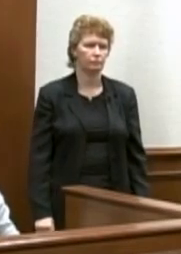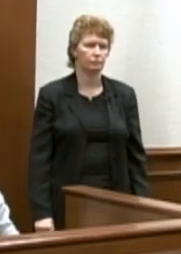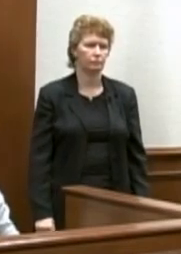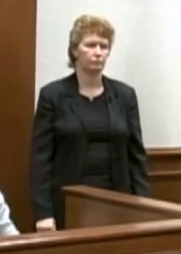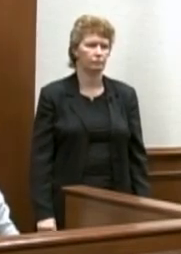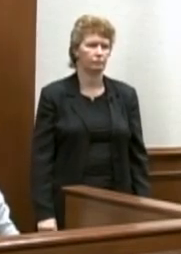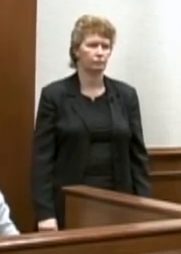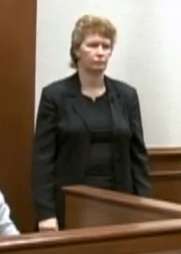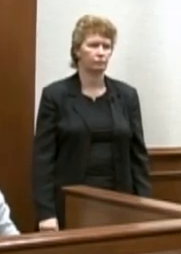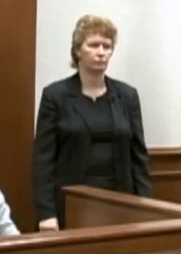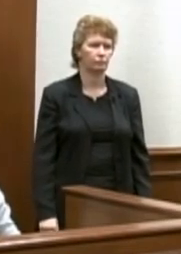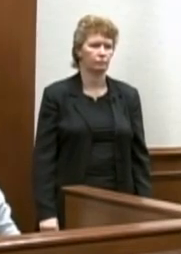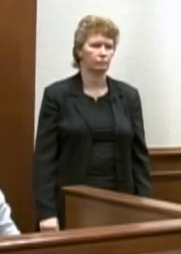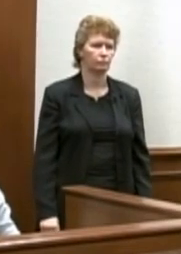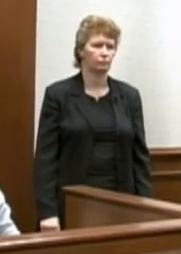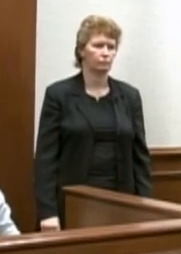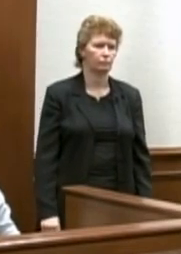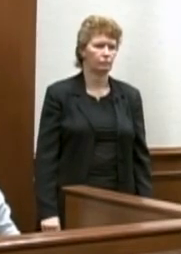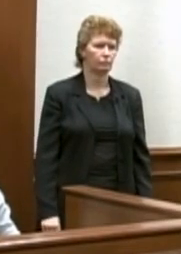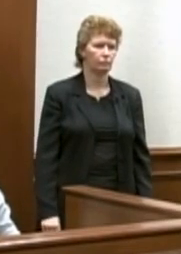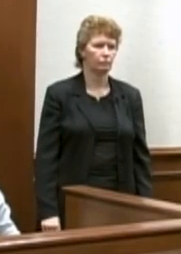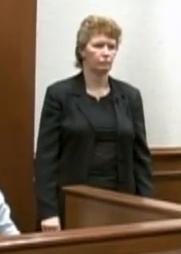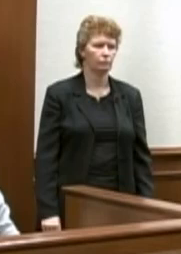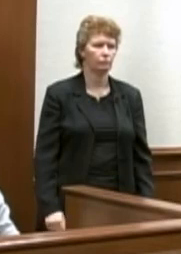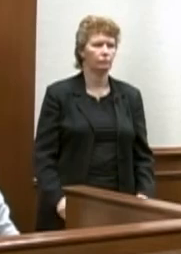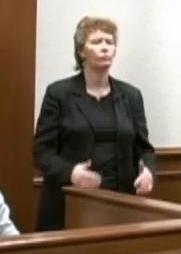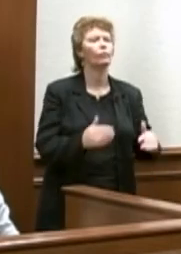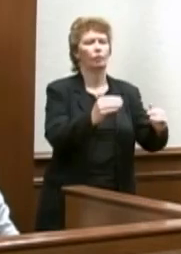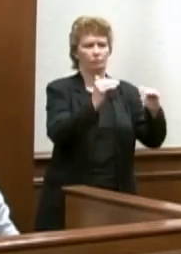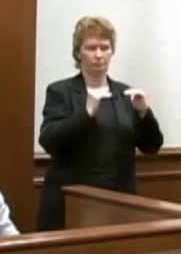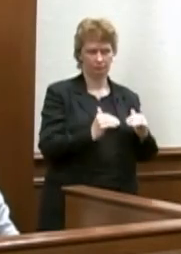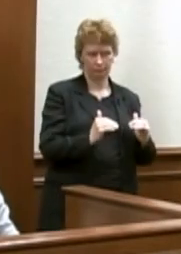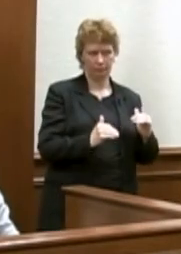Okay. I also would like to ask,